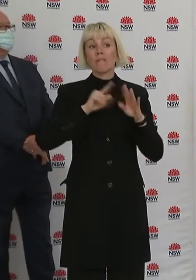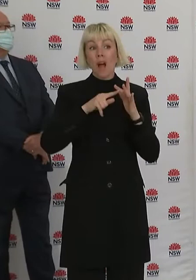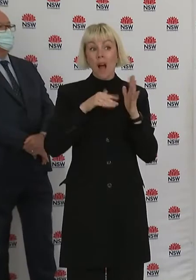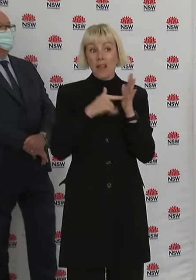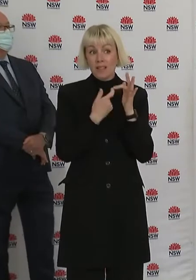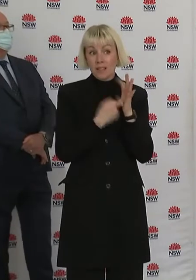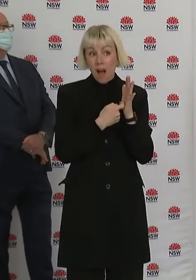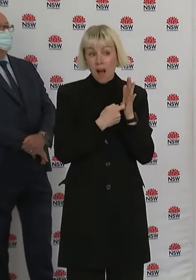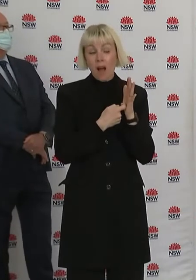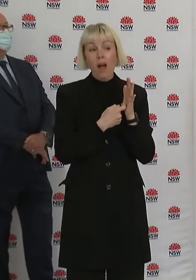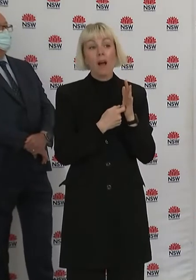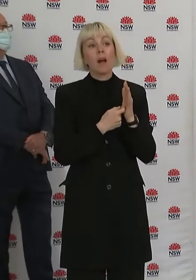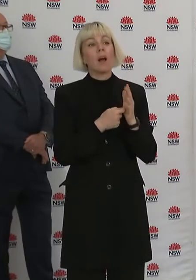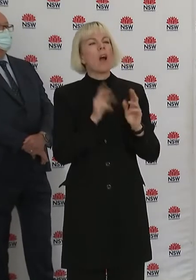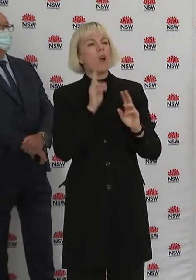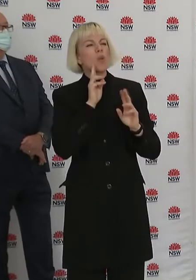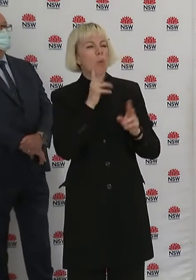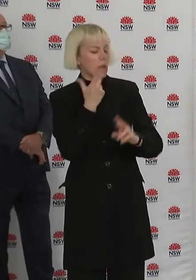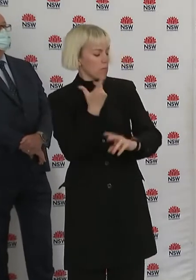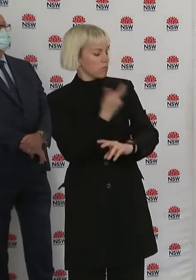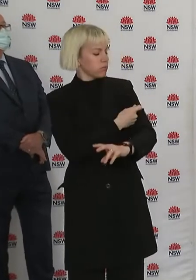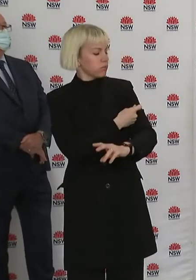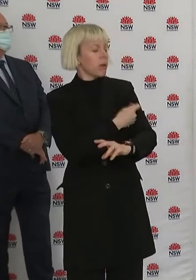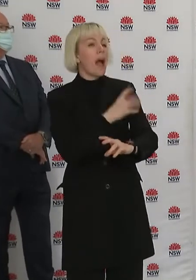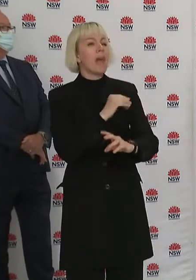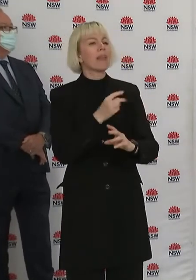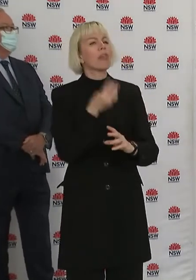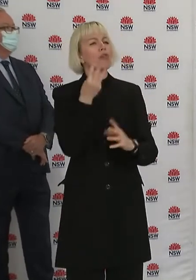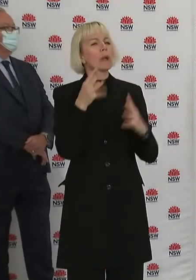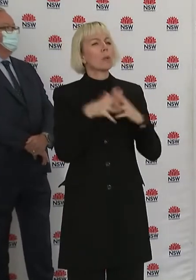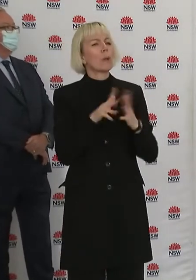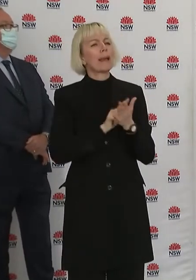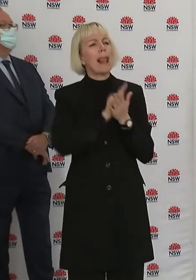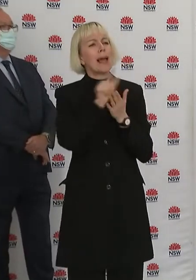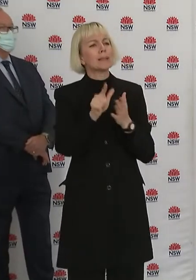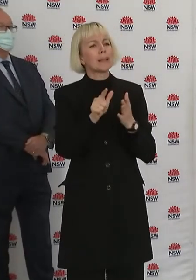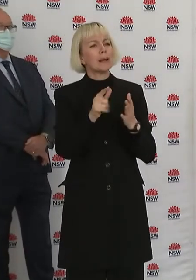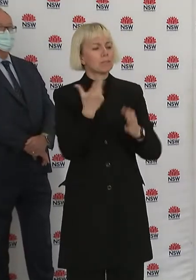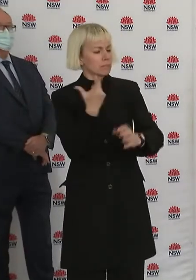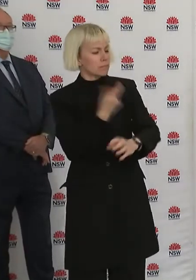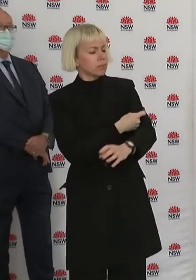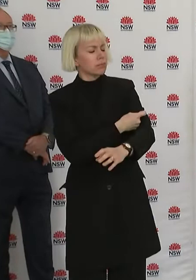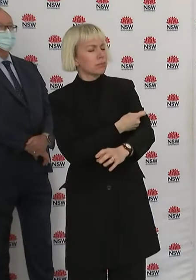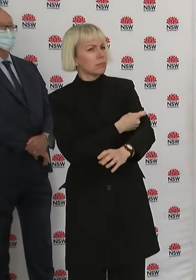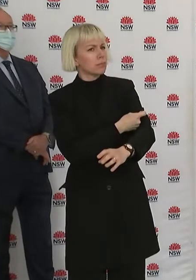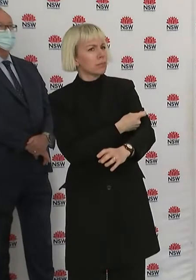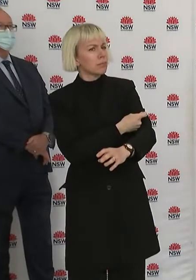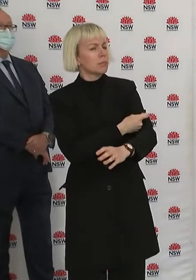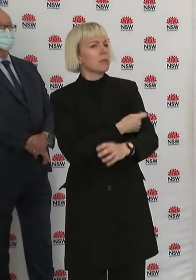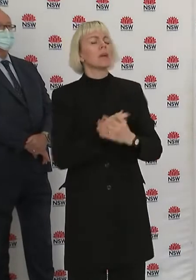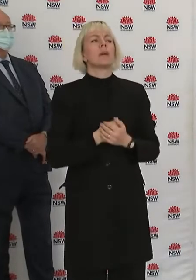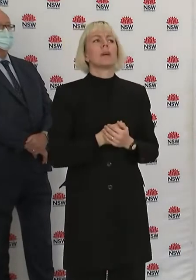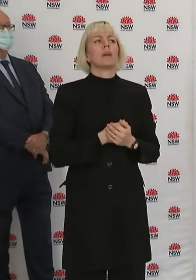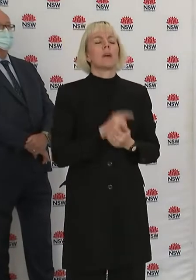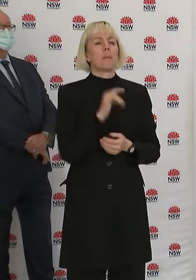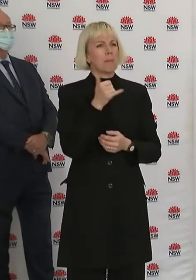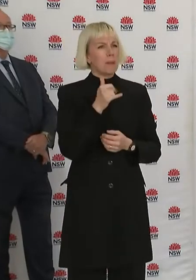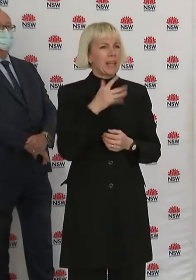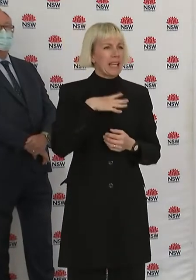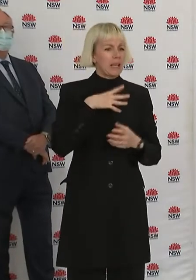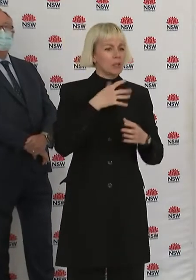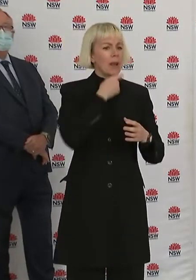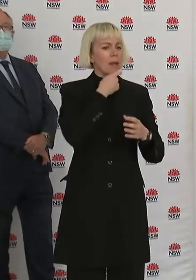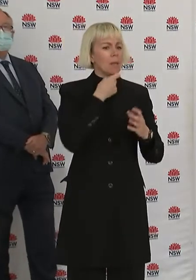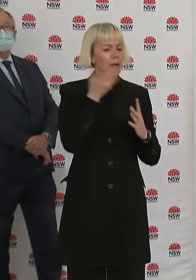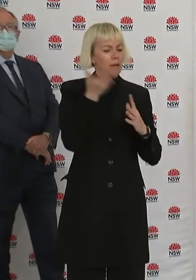6 weeks. You can have it out to 6 weeks to actually bring forward doses. We might have to accept that any